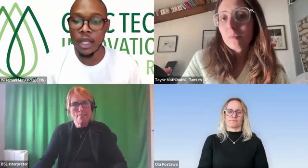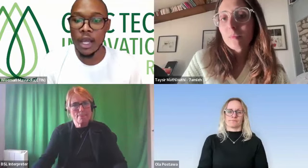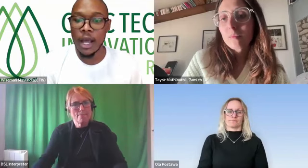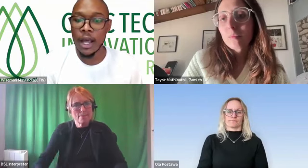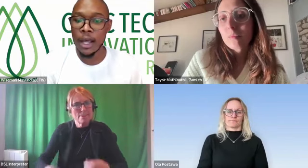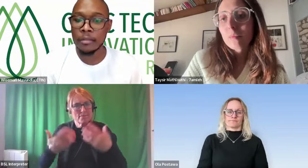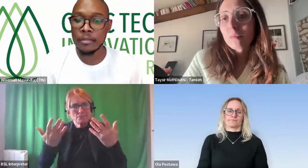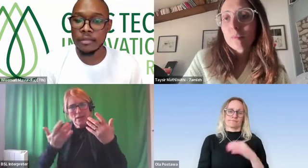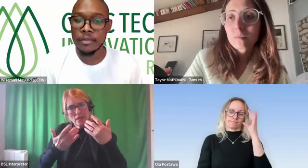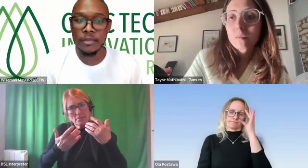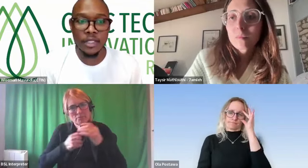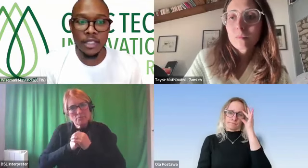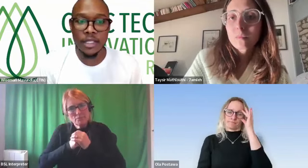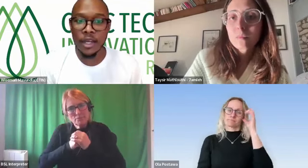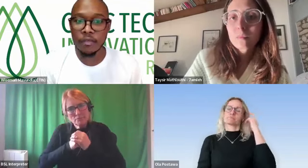work as well.